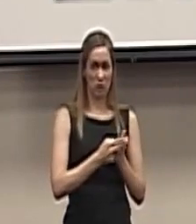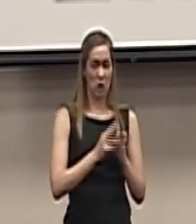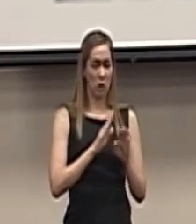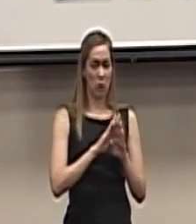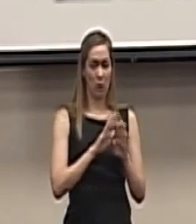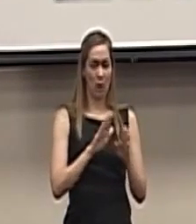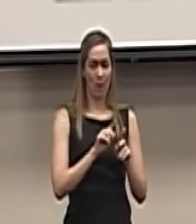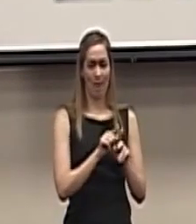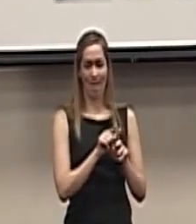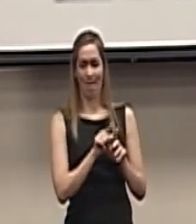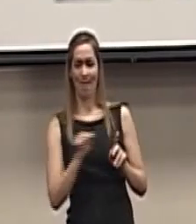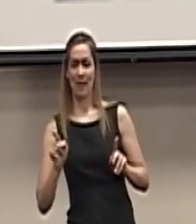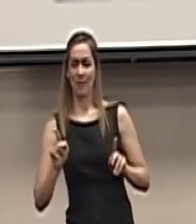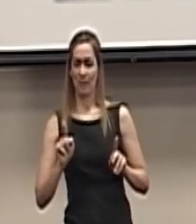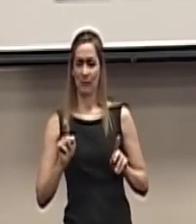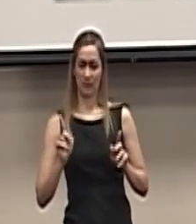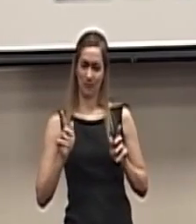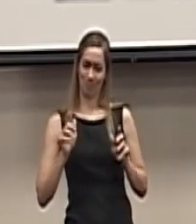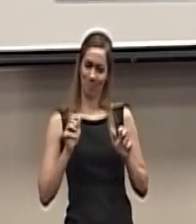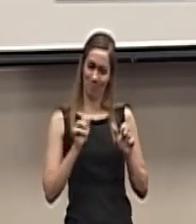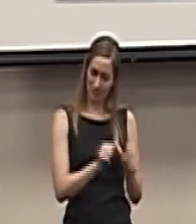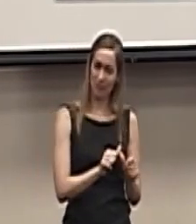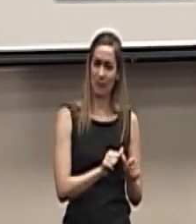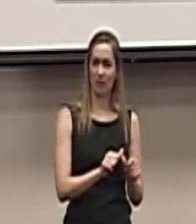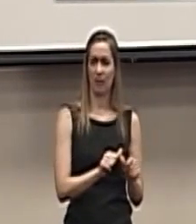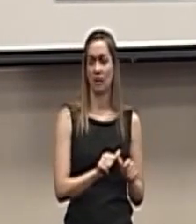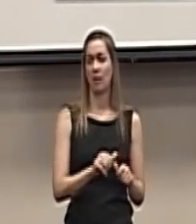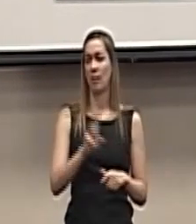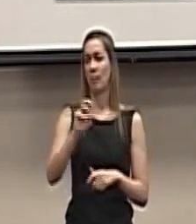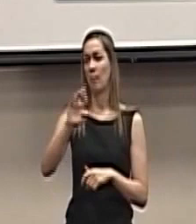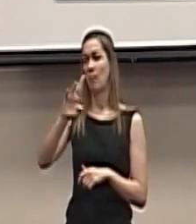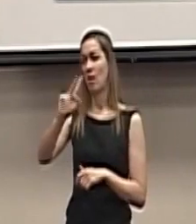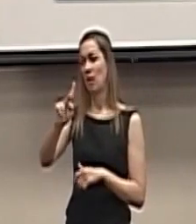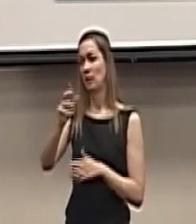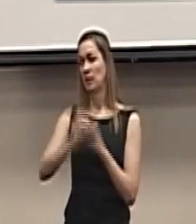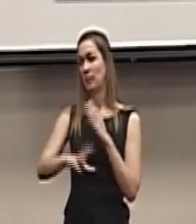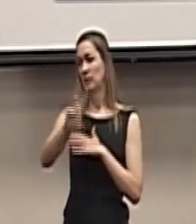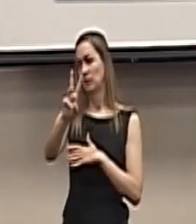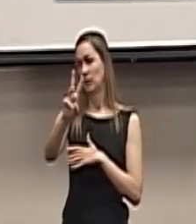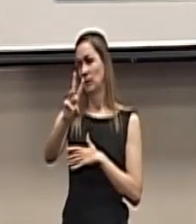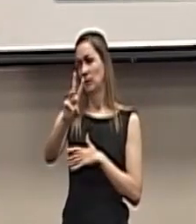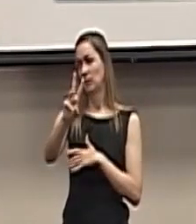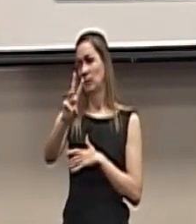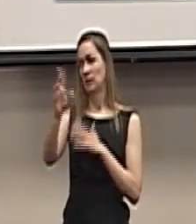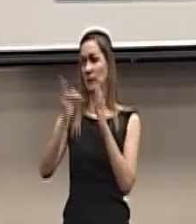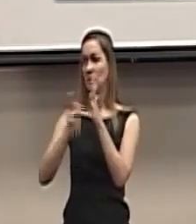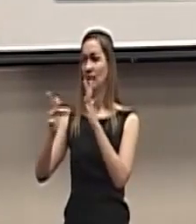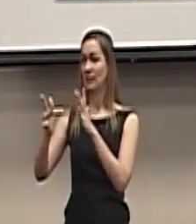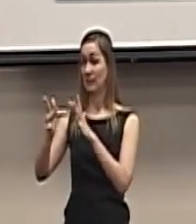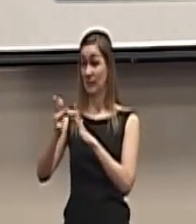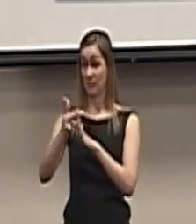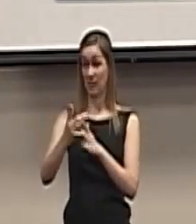There's one more interesting story. It's found in the book of Mark, chapter 6. It's when Jesus returns home.